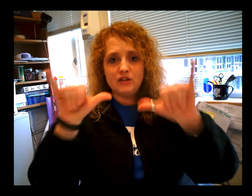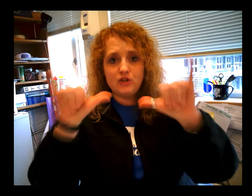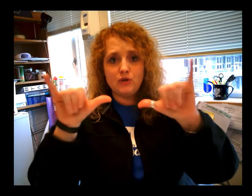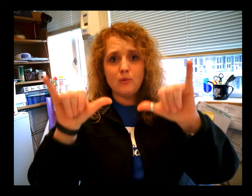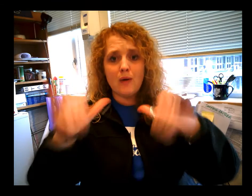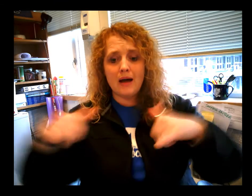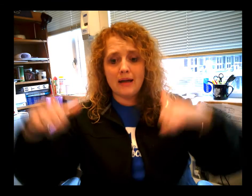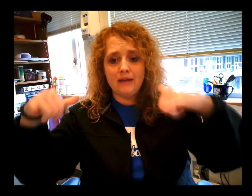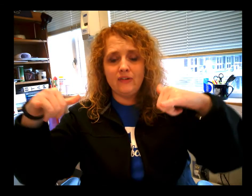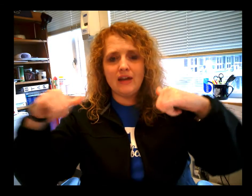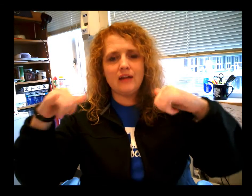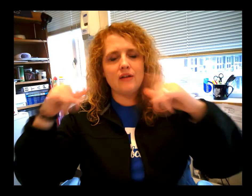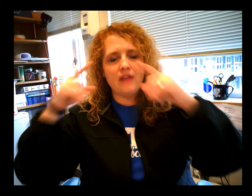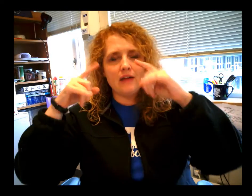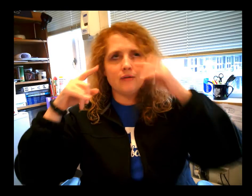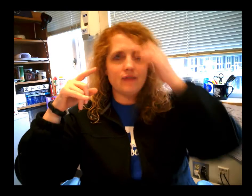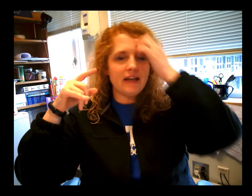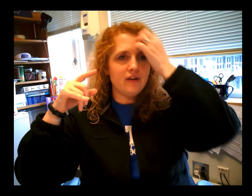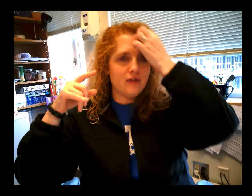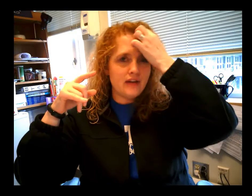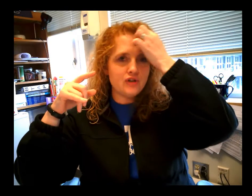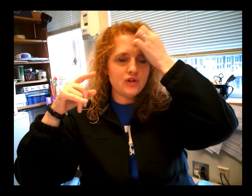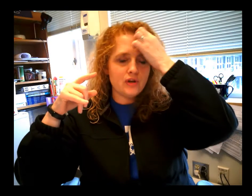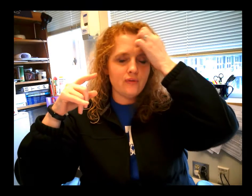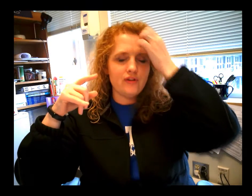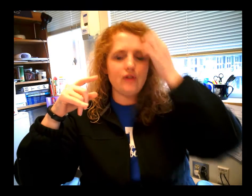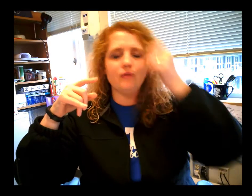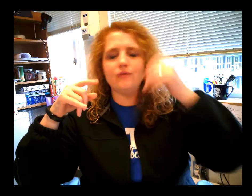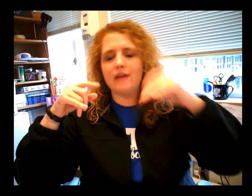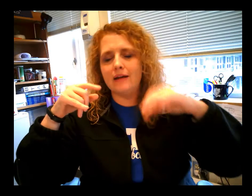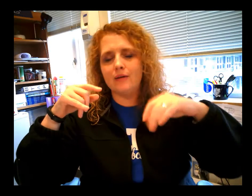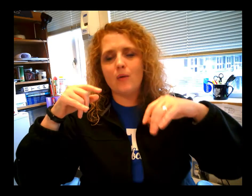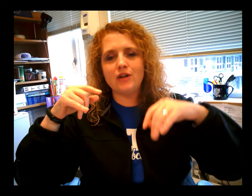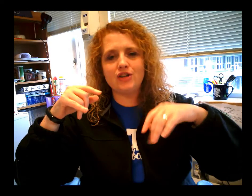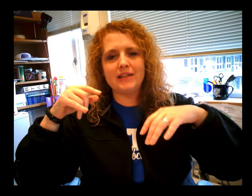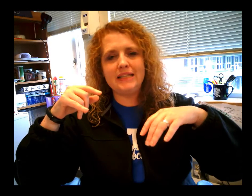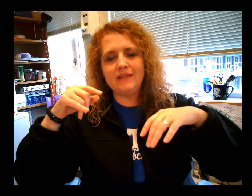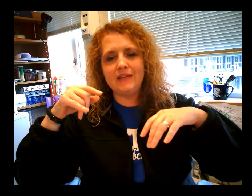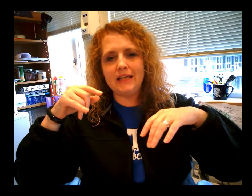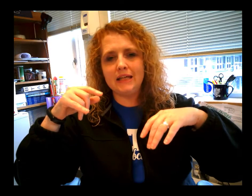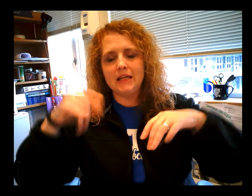2 Y's, and think of like your nature shows that you've watched on TV,